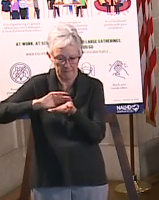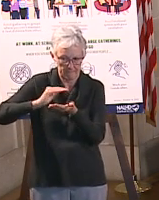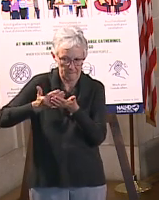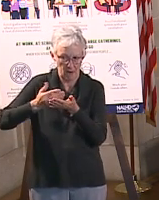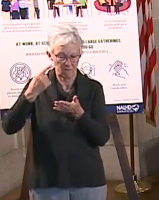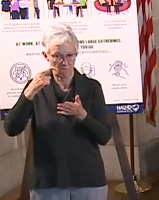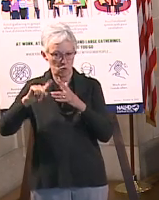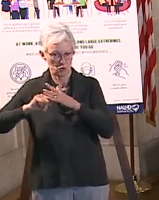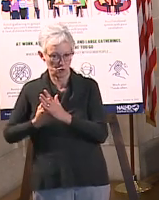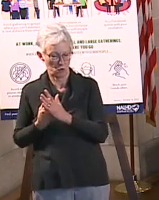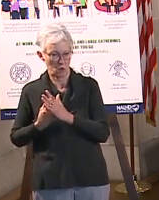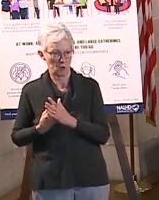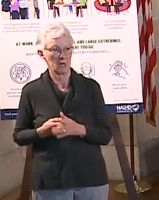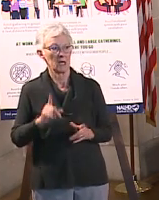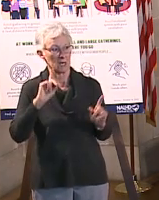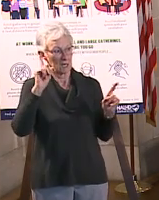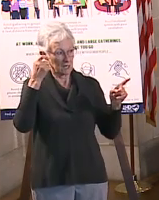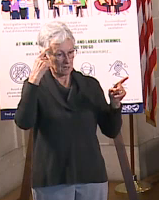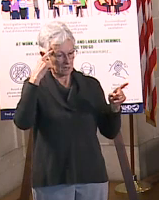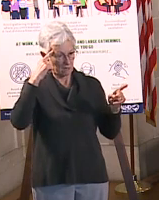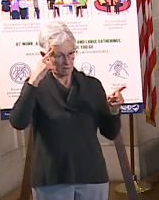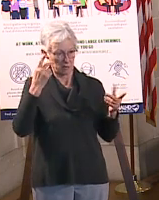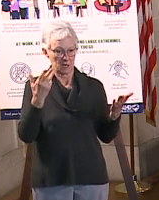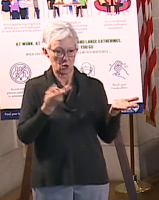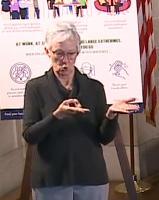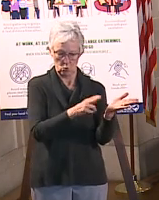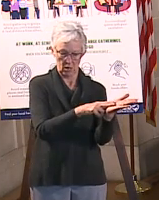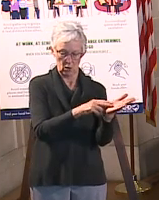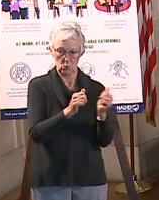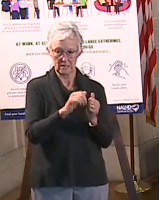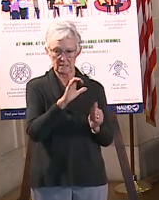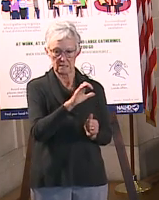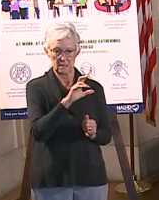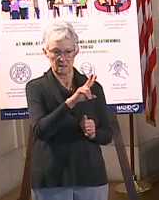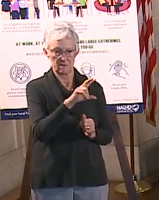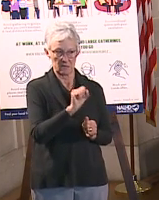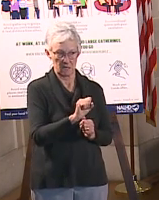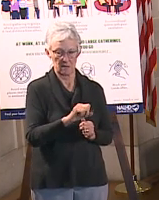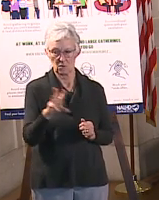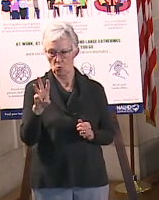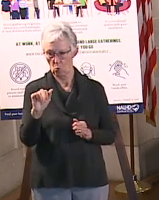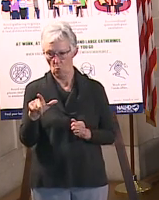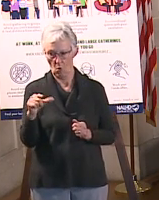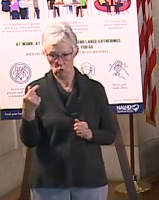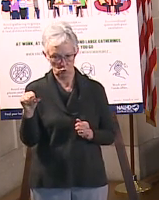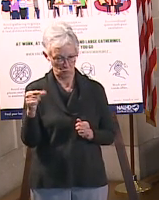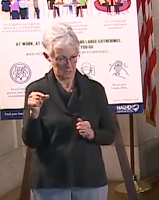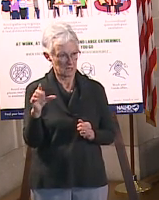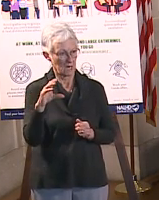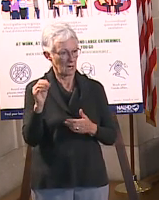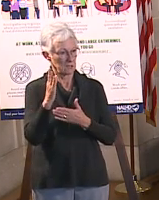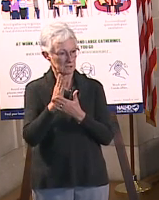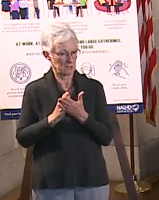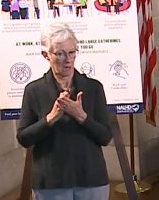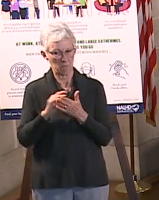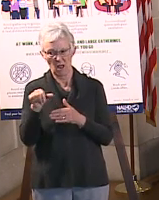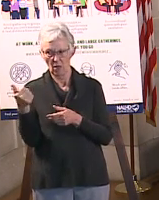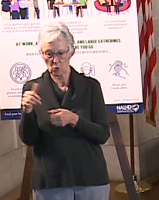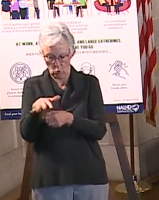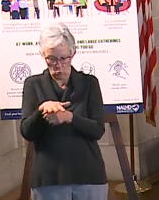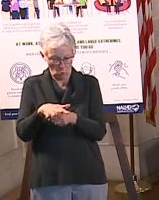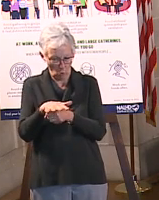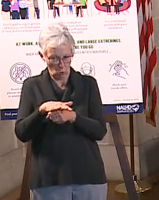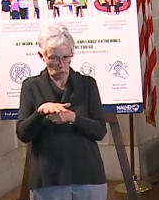contracted with CVS, pharmacy, Walgreens, and then community pharmacies to be able to do that distribution to our long-term care